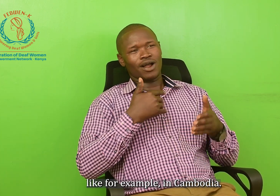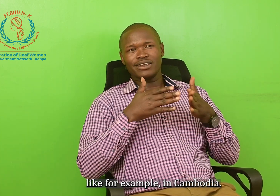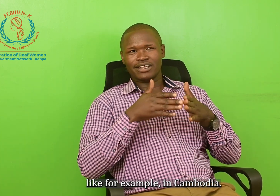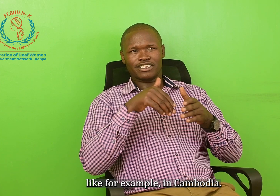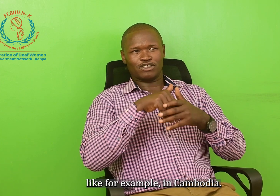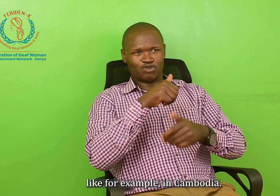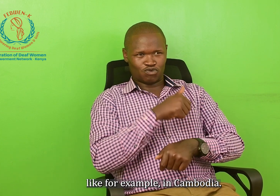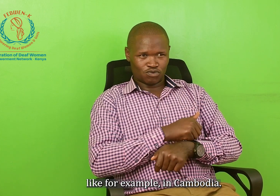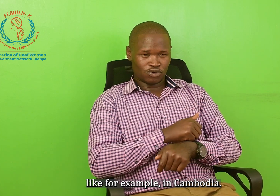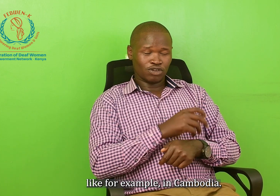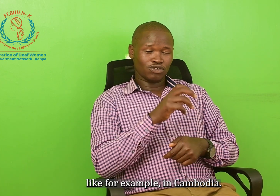in Kamboi,